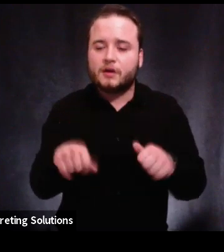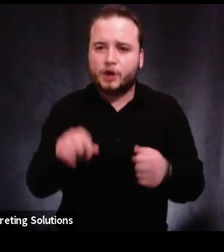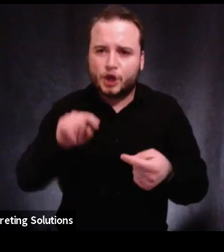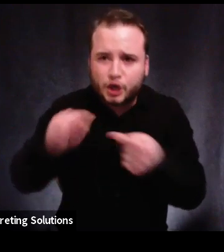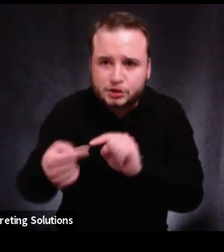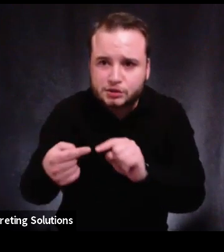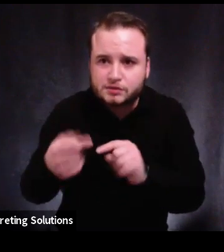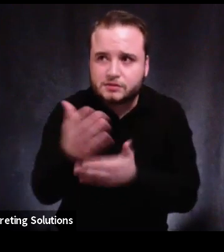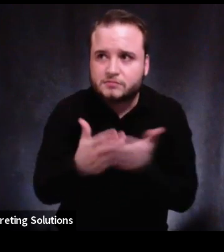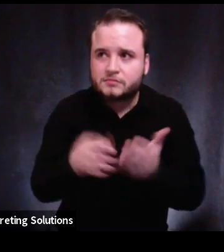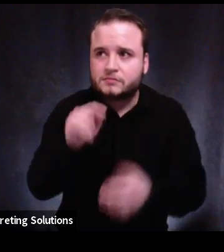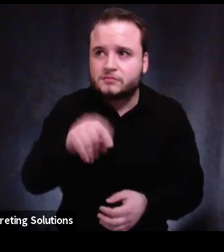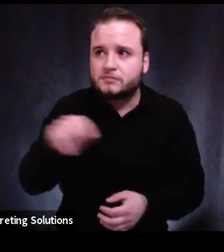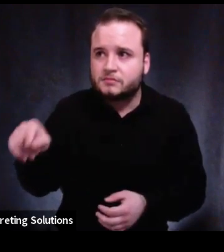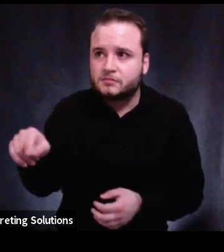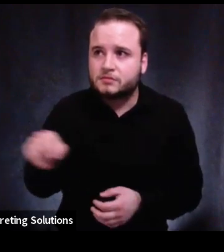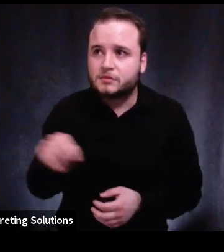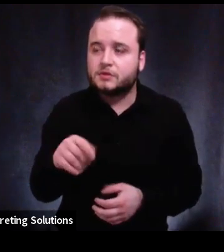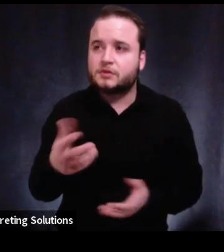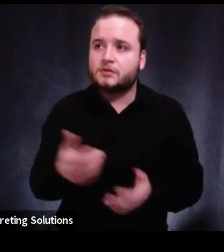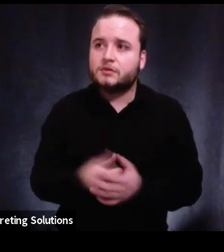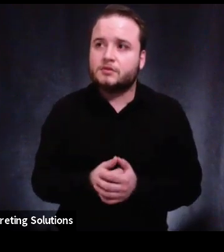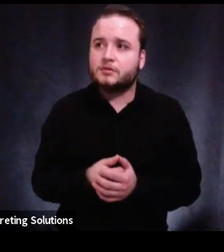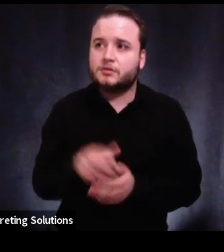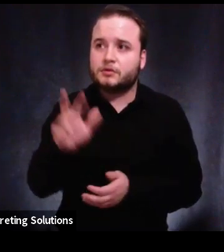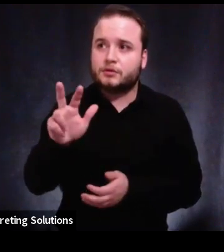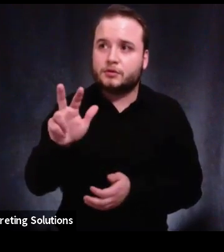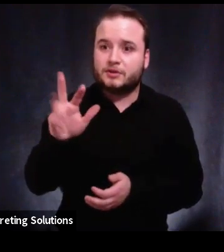healthcare workers on the unemployment line?